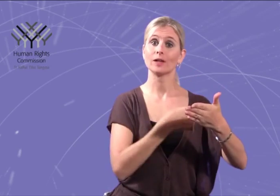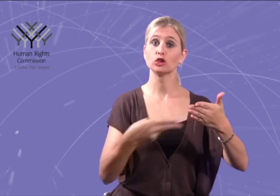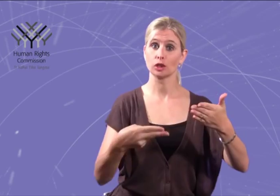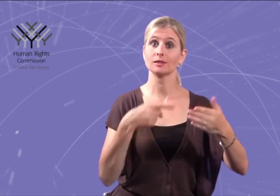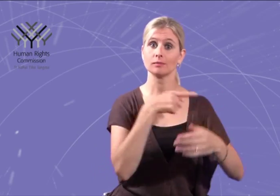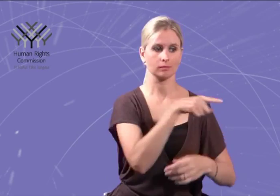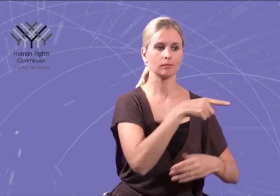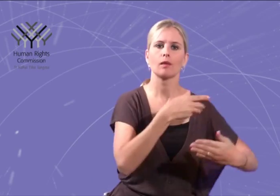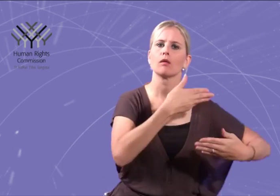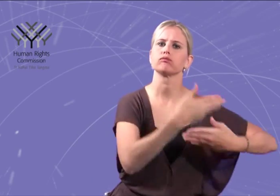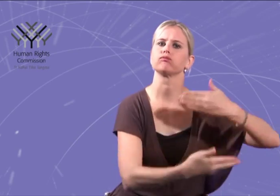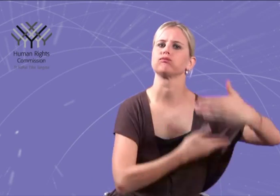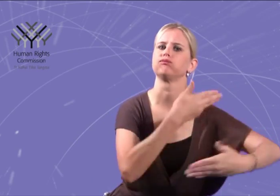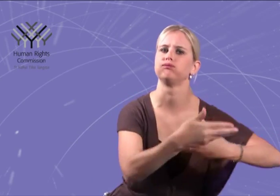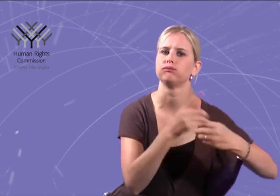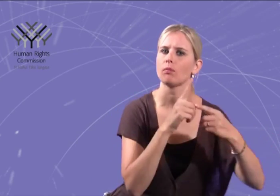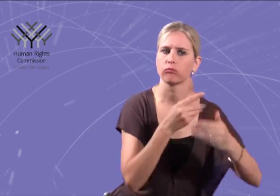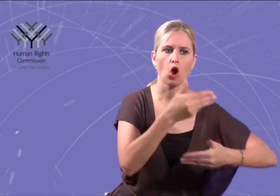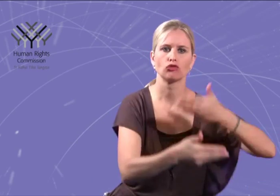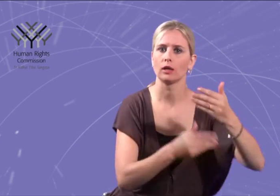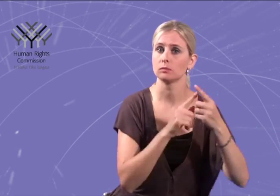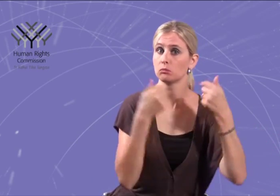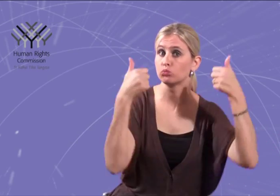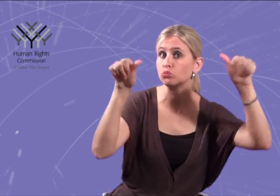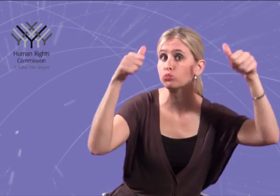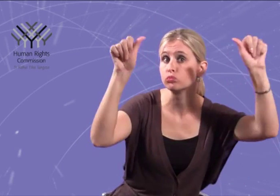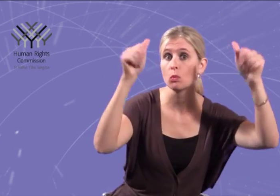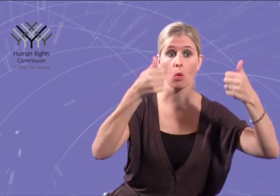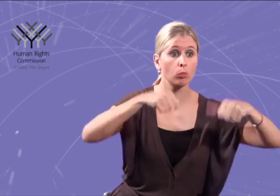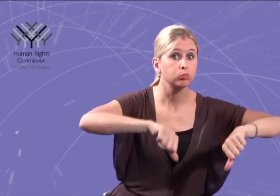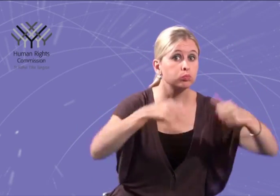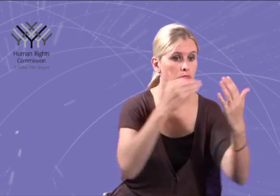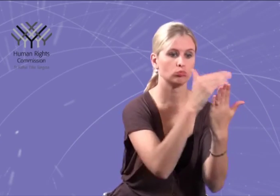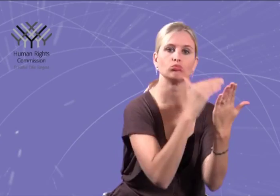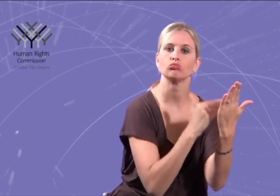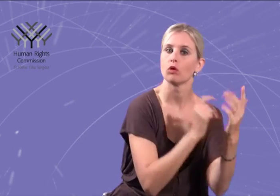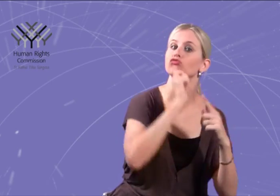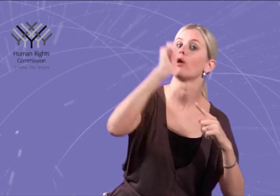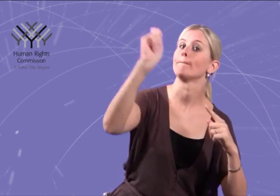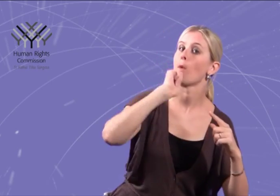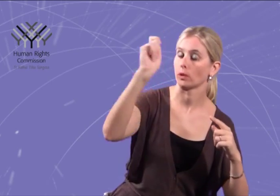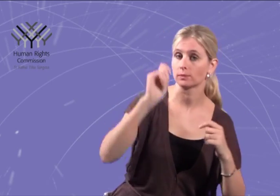separately from government reports on how the Convention is being implemented in New